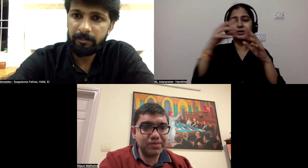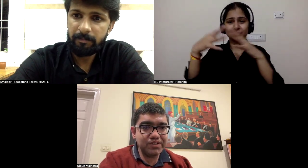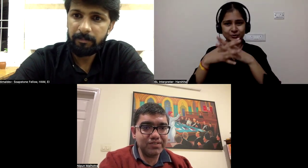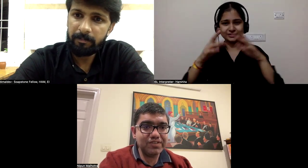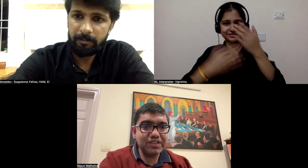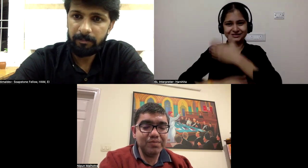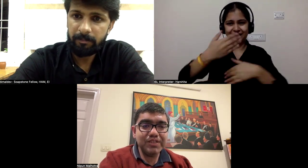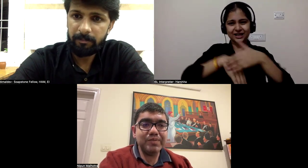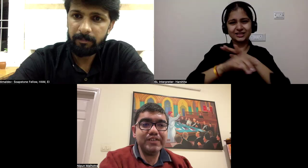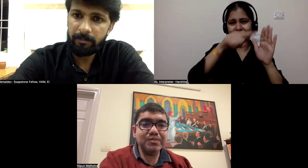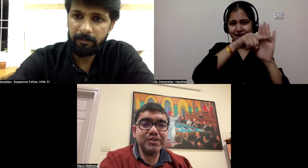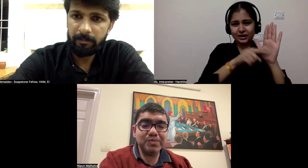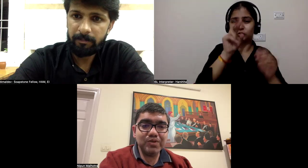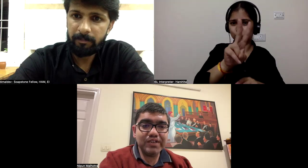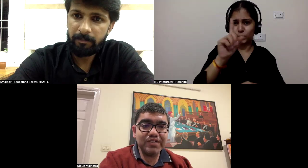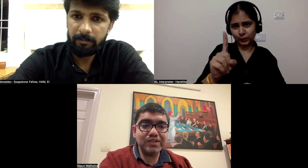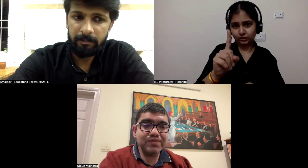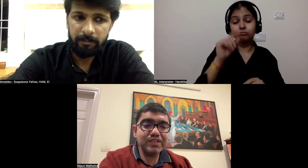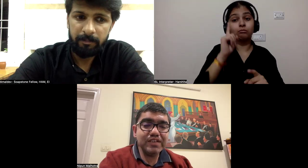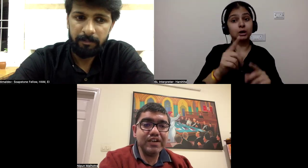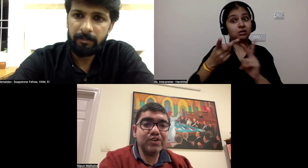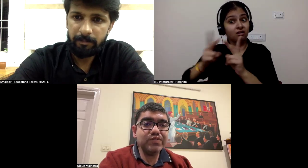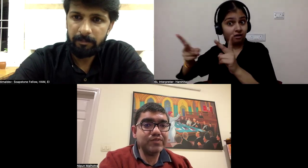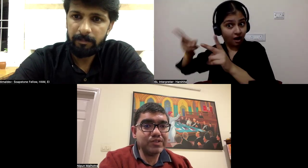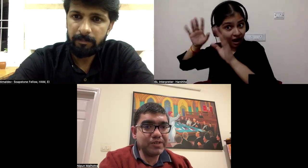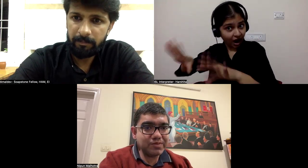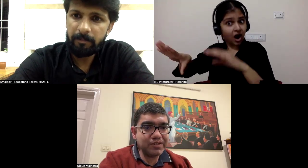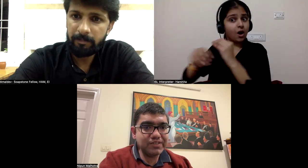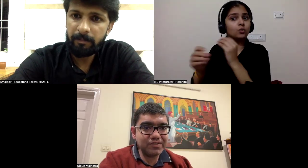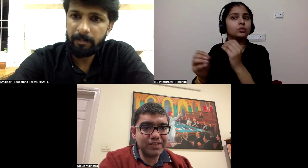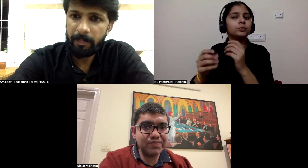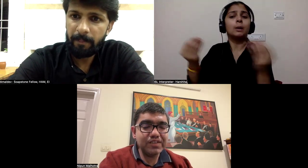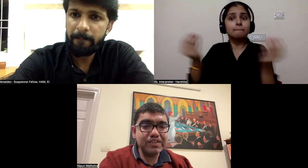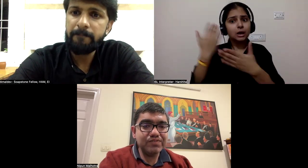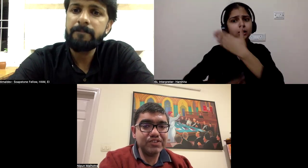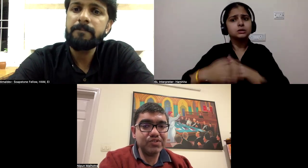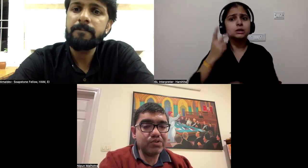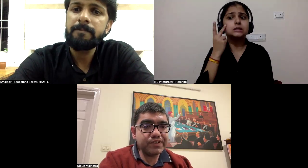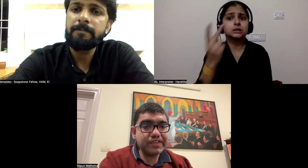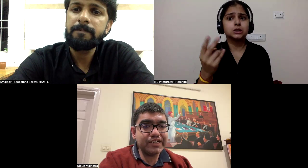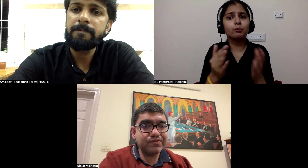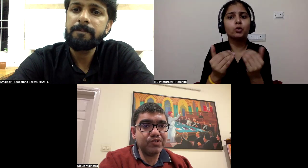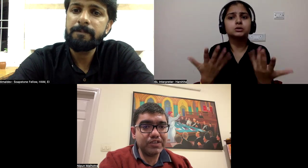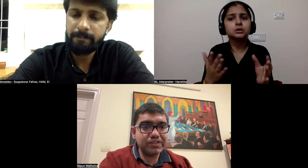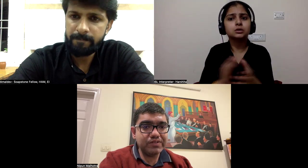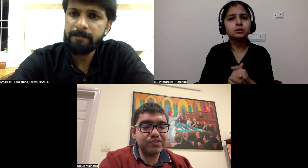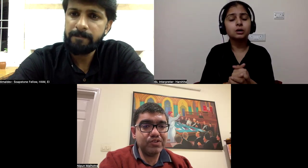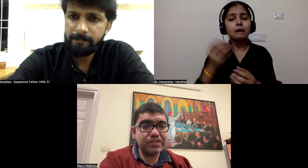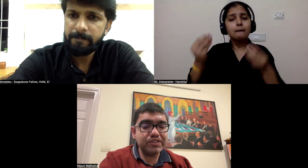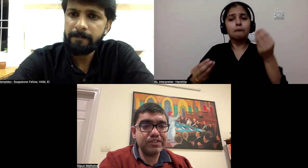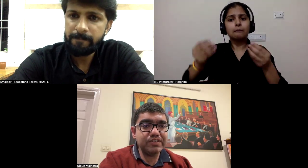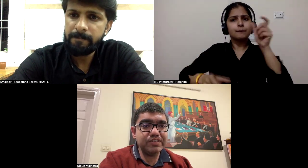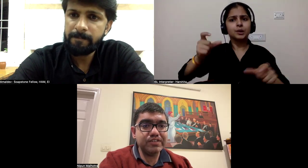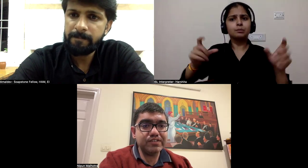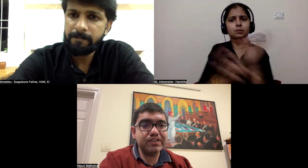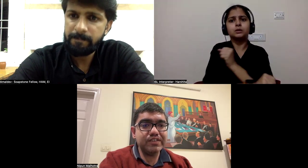21 disabilities, but there are many disabilities beyond that as well. A lot of invisible disabilities as well, which often get